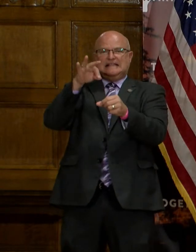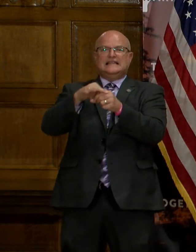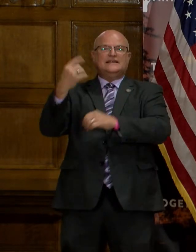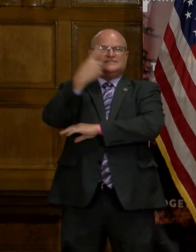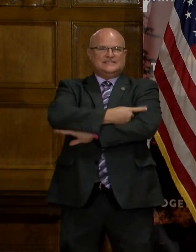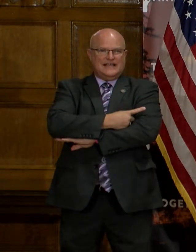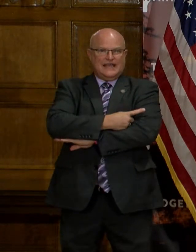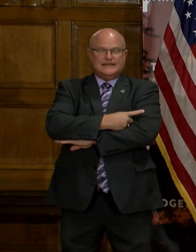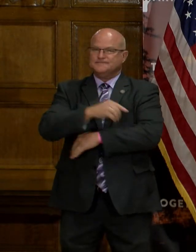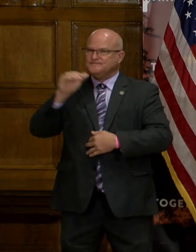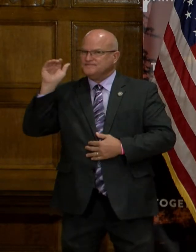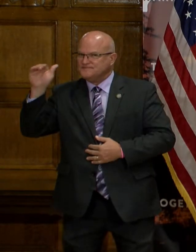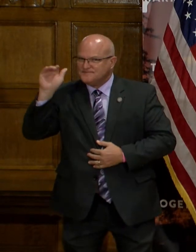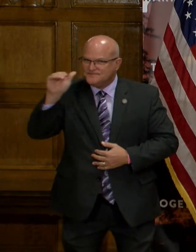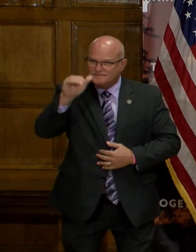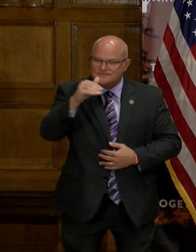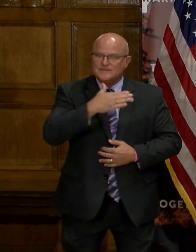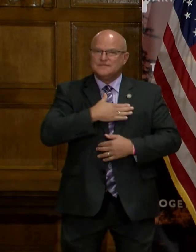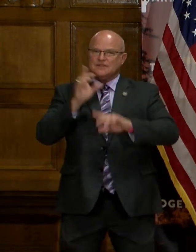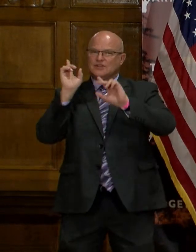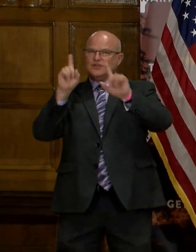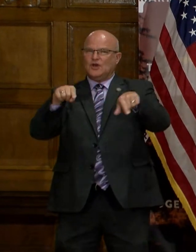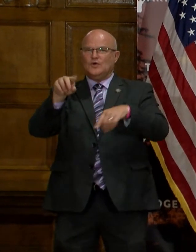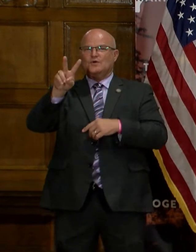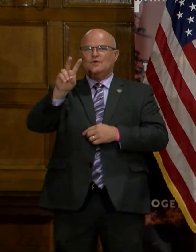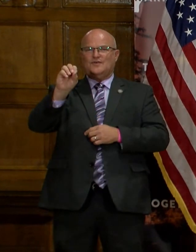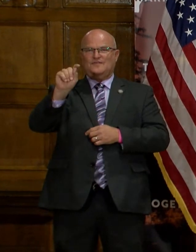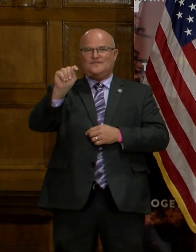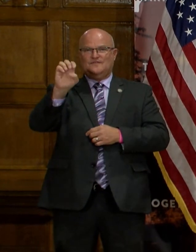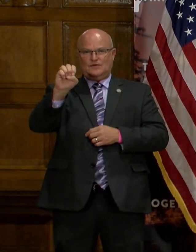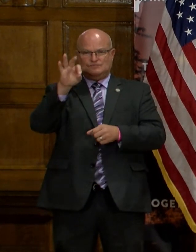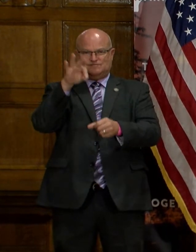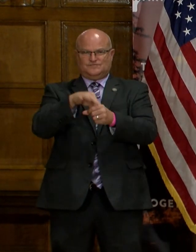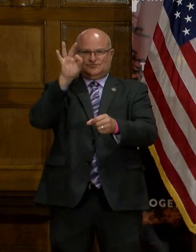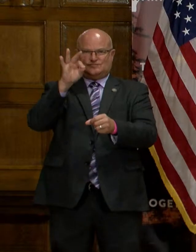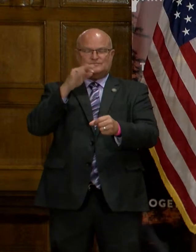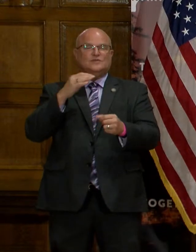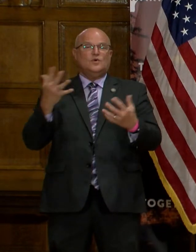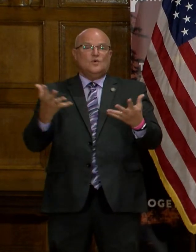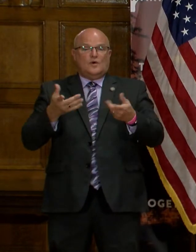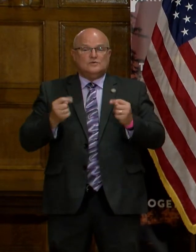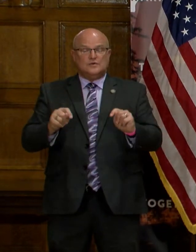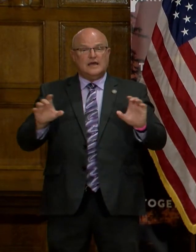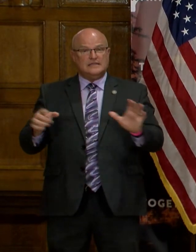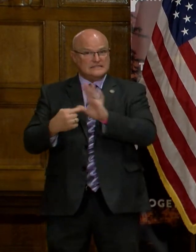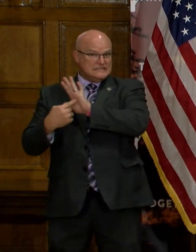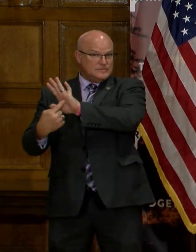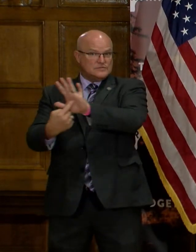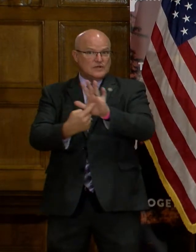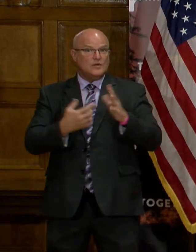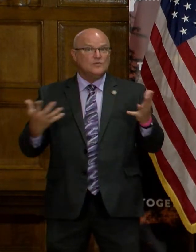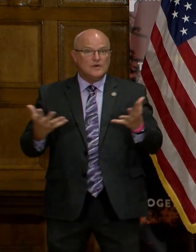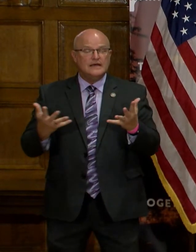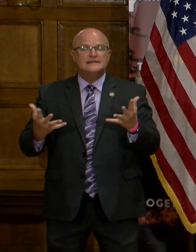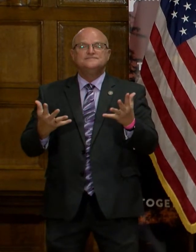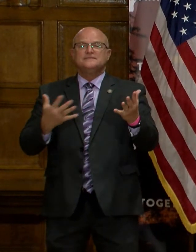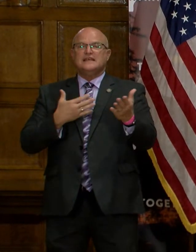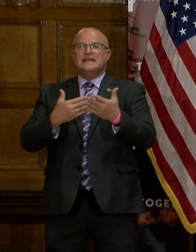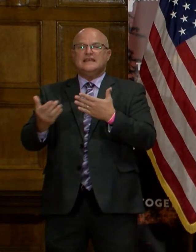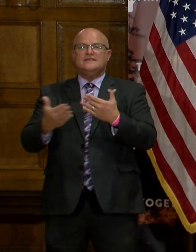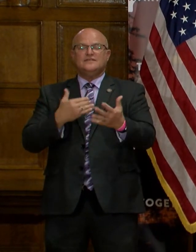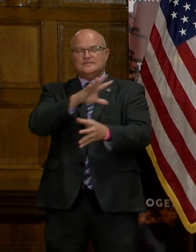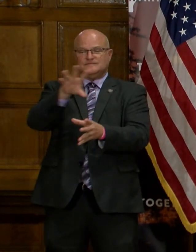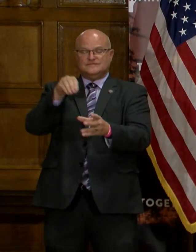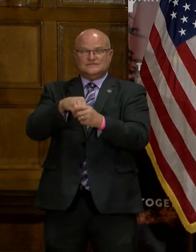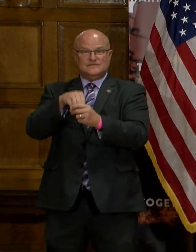want to remind everyone to go and vote. And what's encouraging is that what we're trying to demonstrate is that even engaging